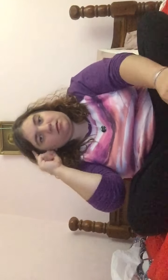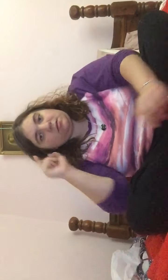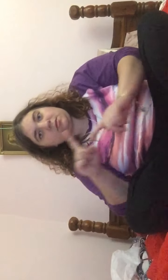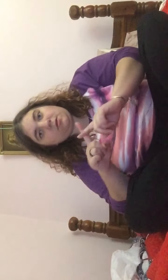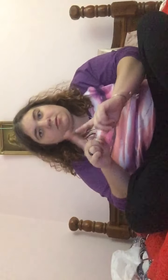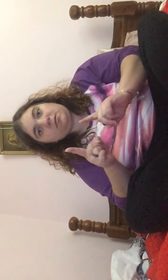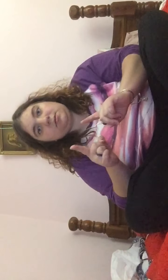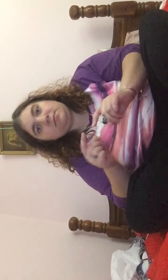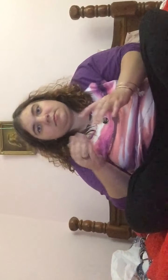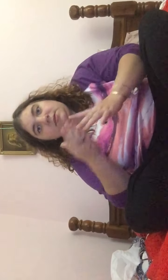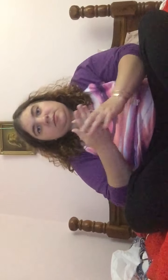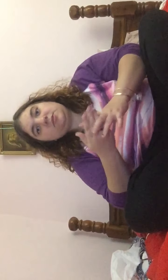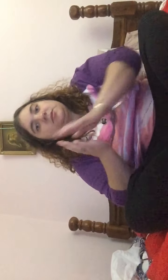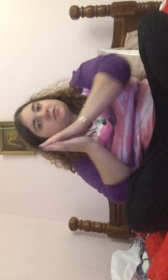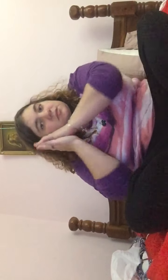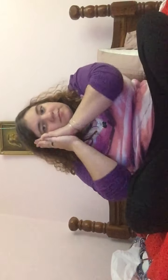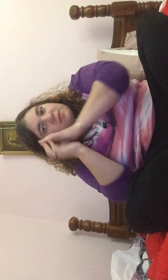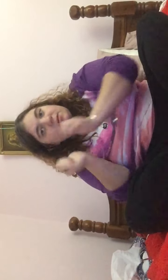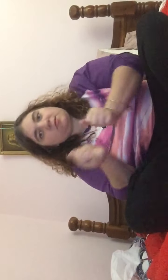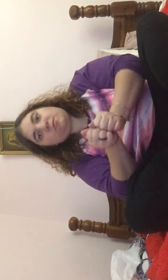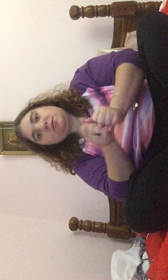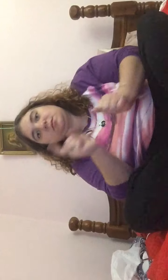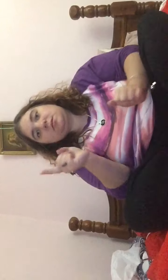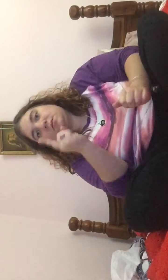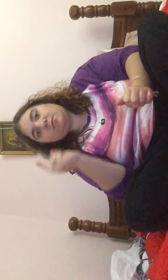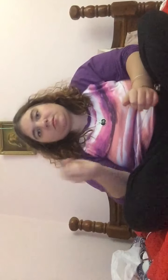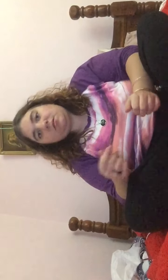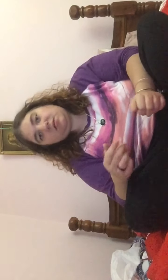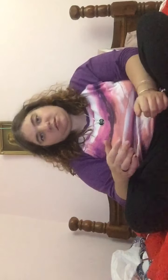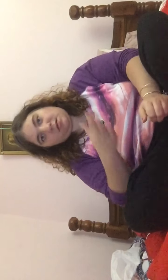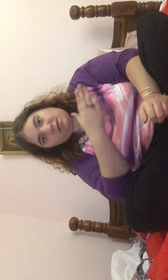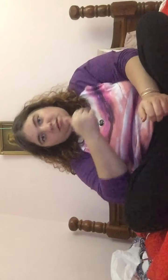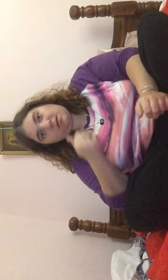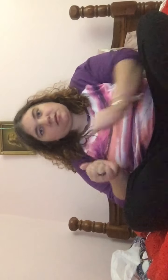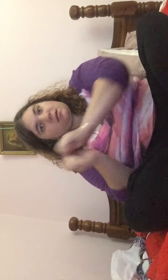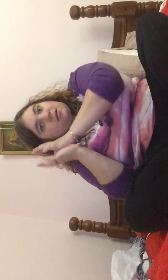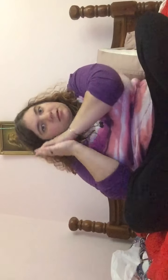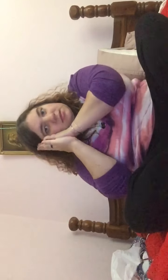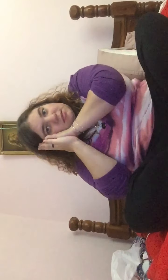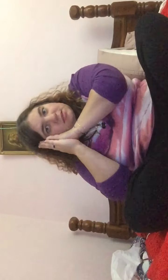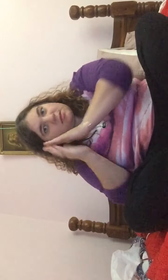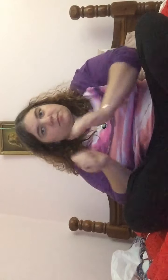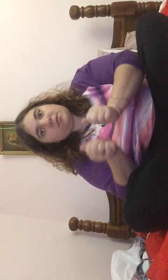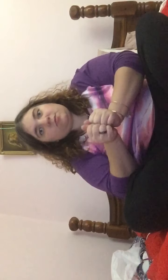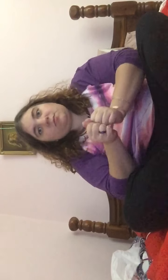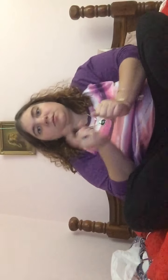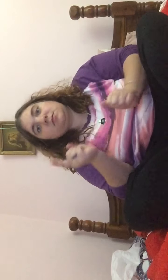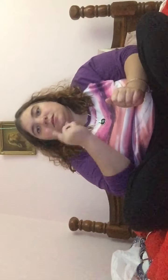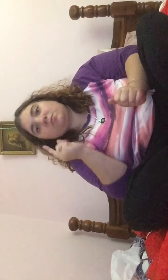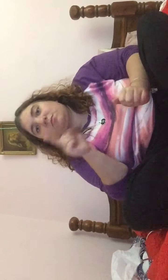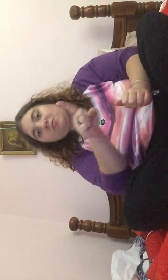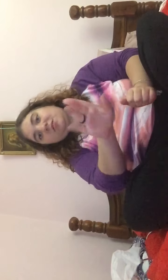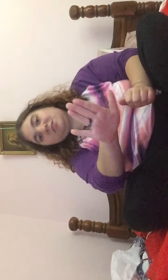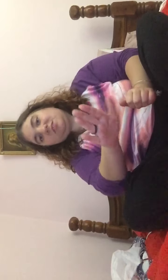Know the difference between sleeping with someone, and sleeping with someone you